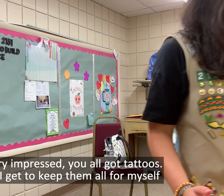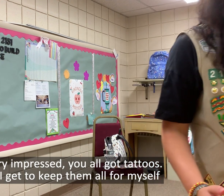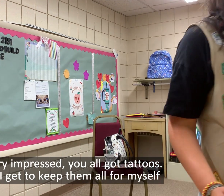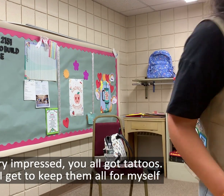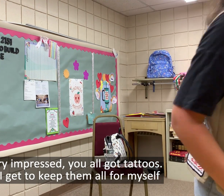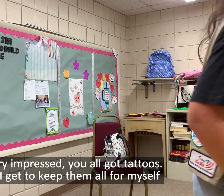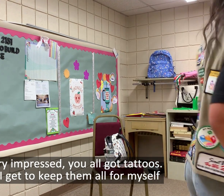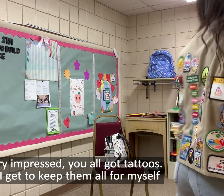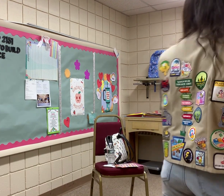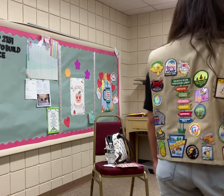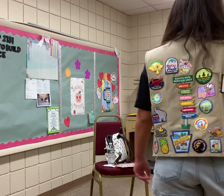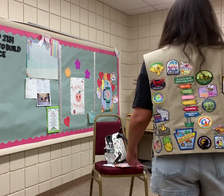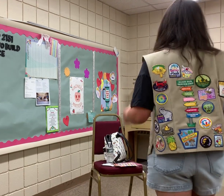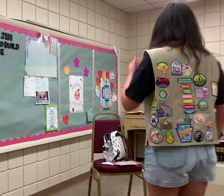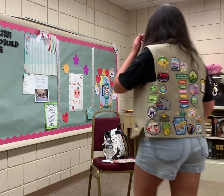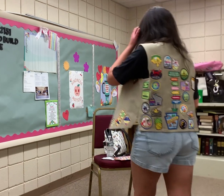myself. Alright.